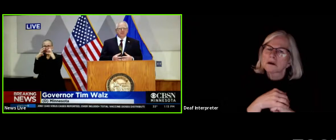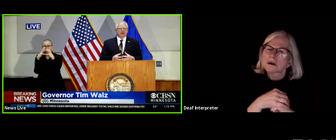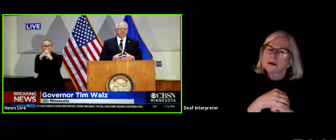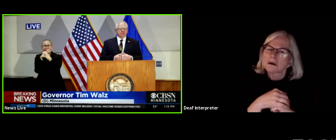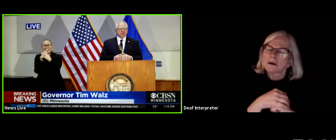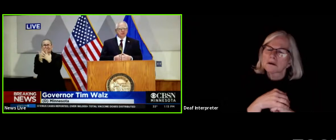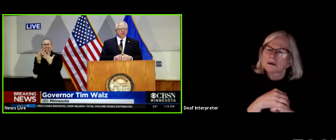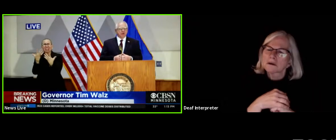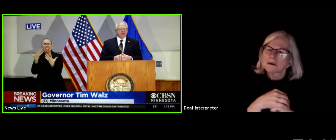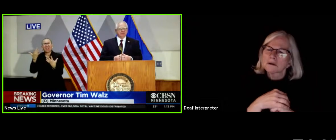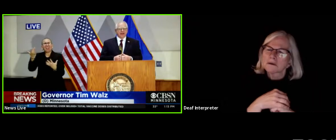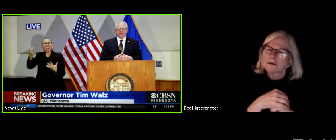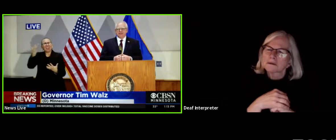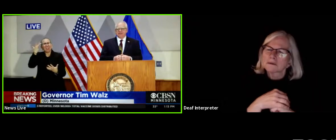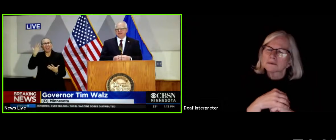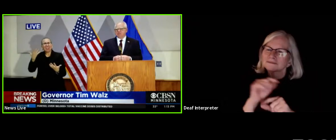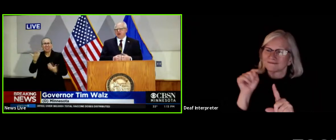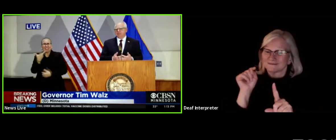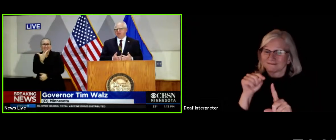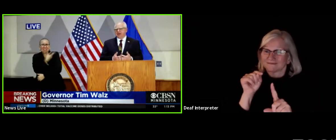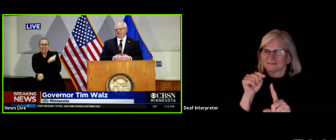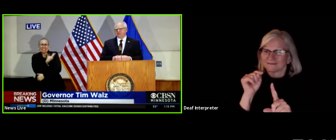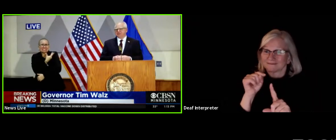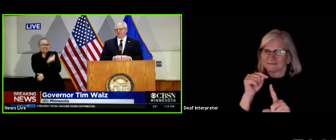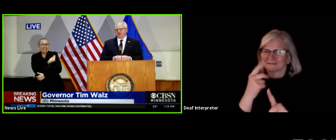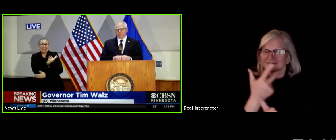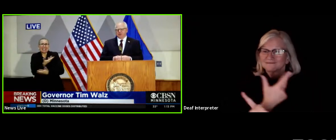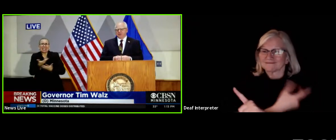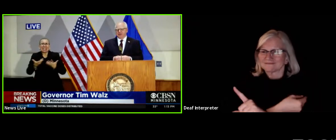a shelf life that's so short on these vaccines, and the problem with